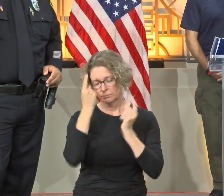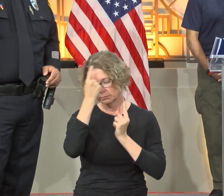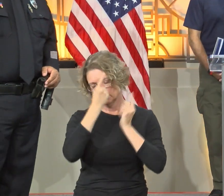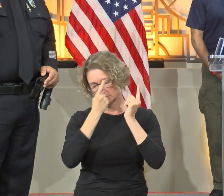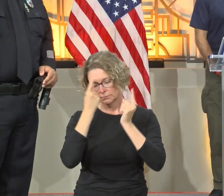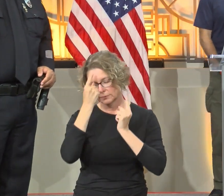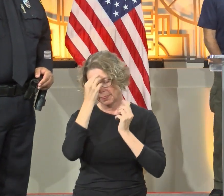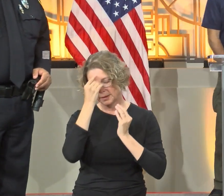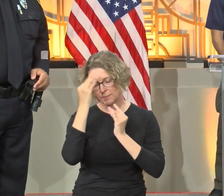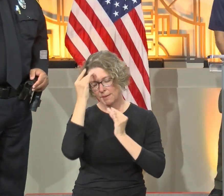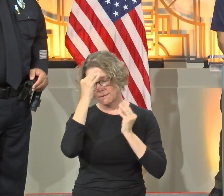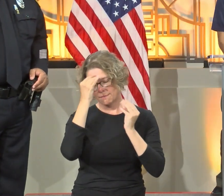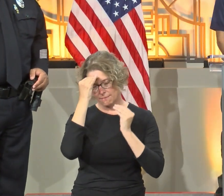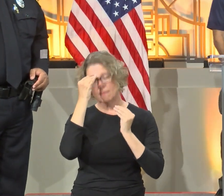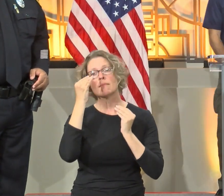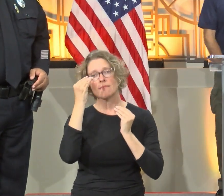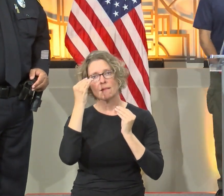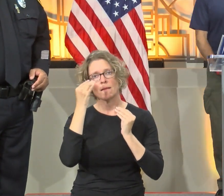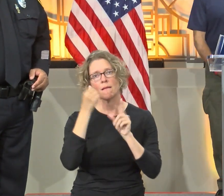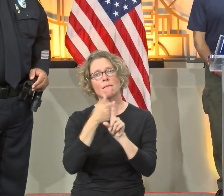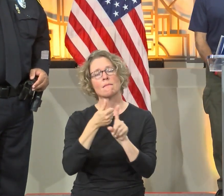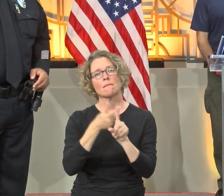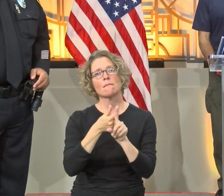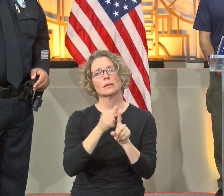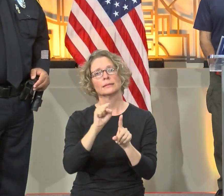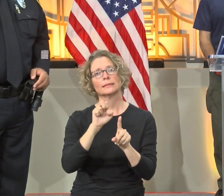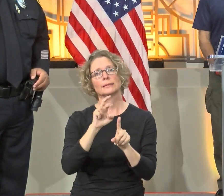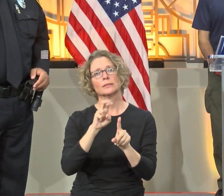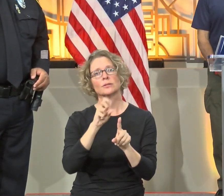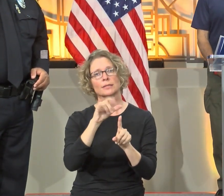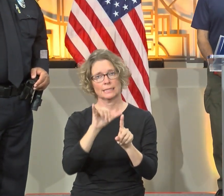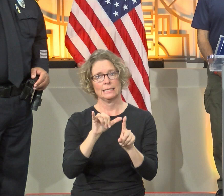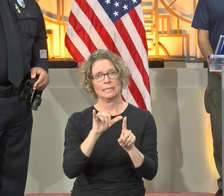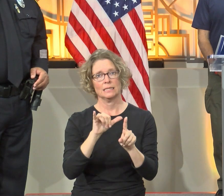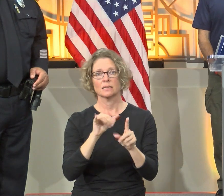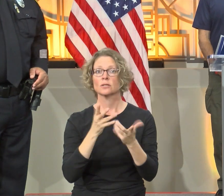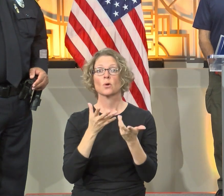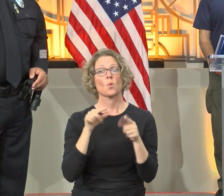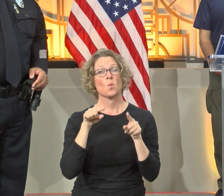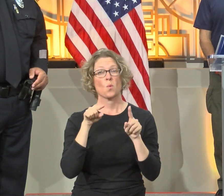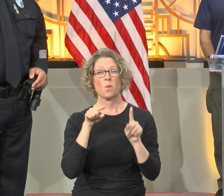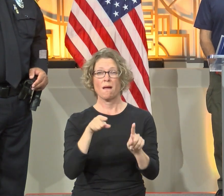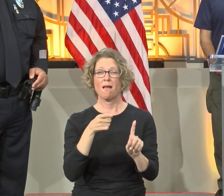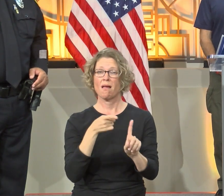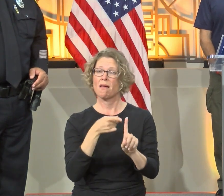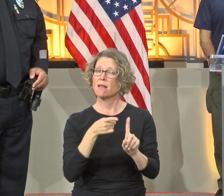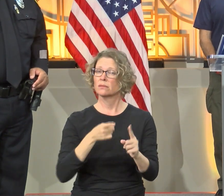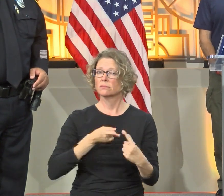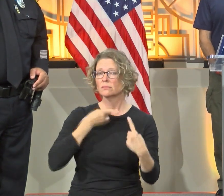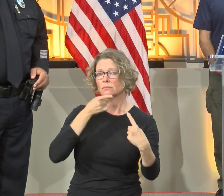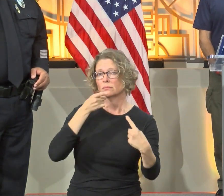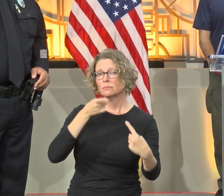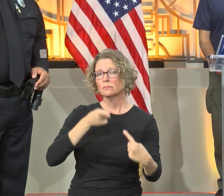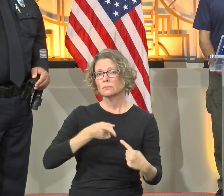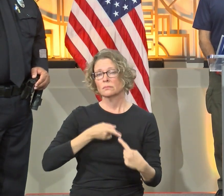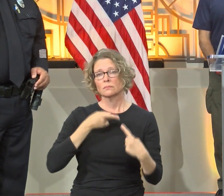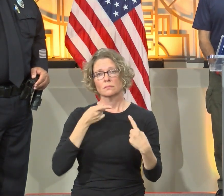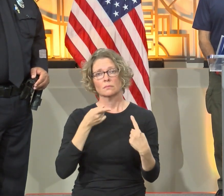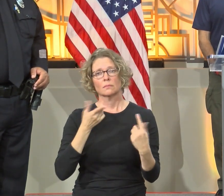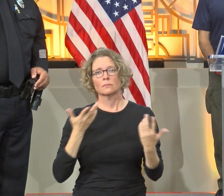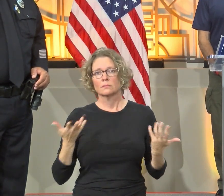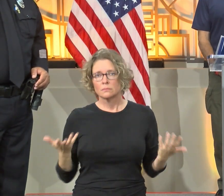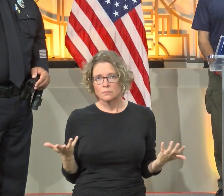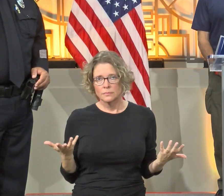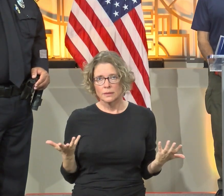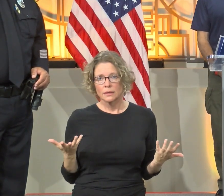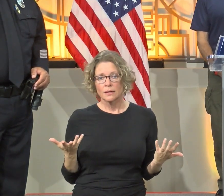family, but to lift up Captain Persse. And so while he's battling, it really doesn't make a lot of sense